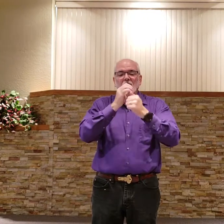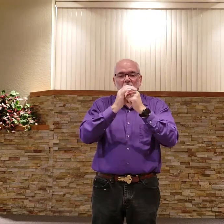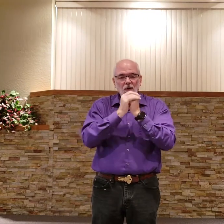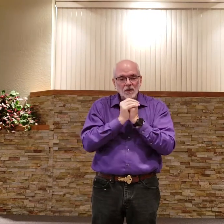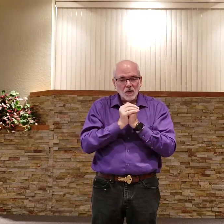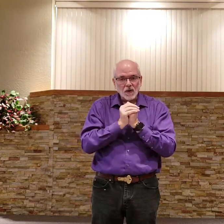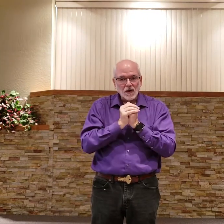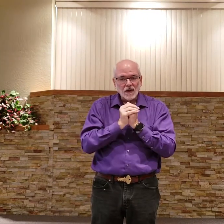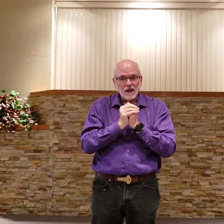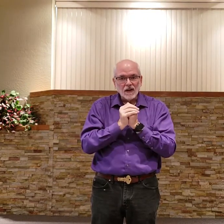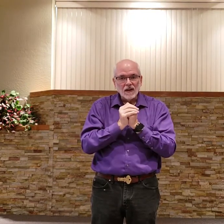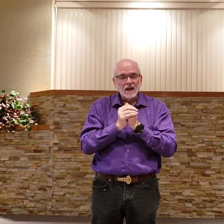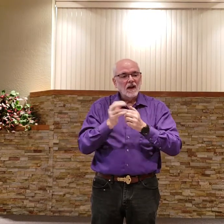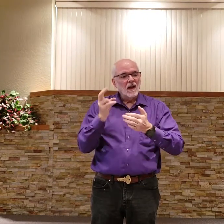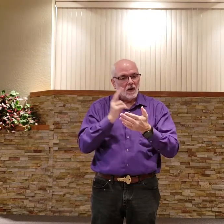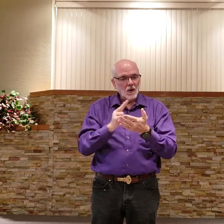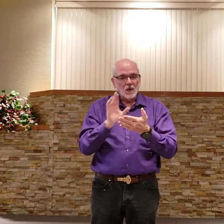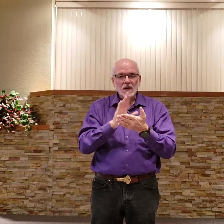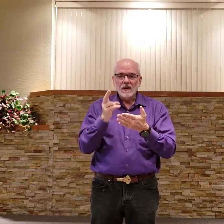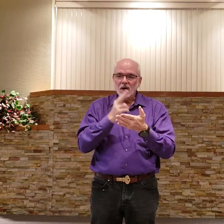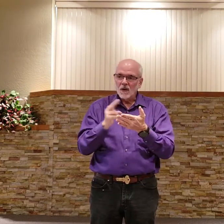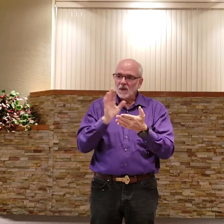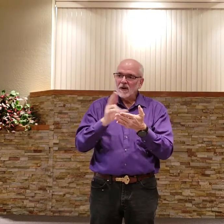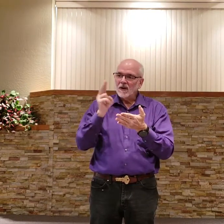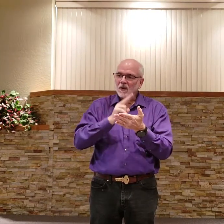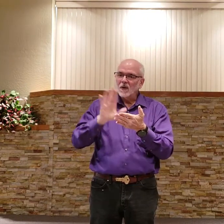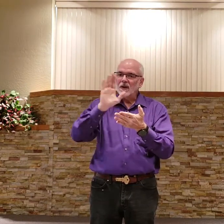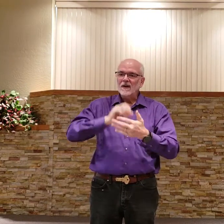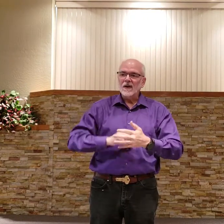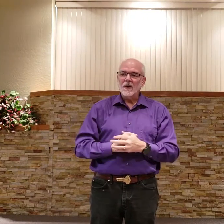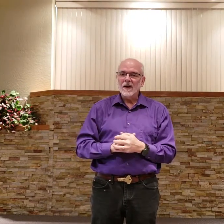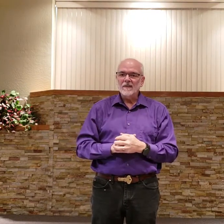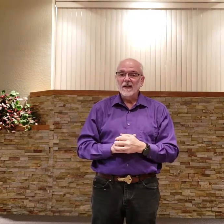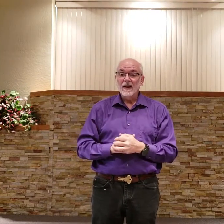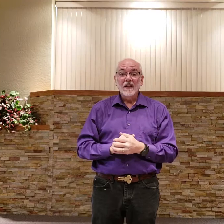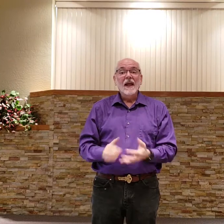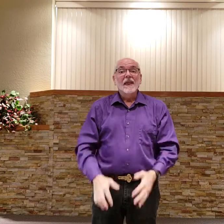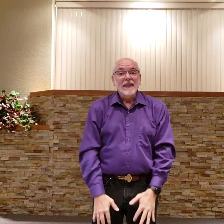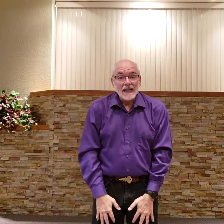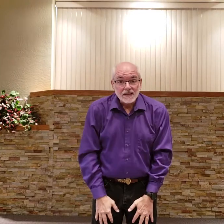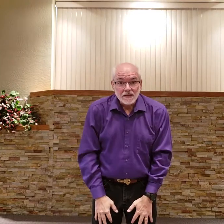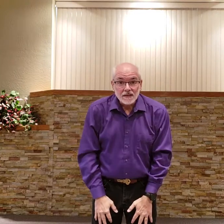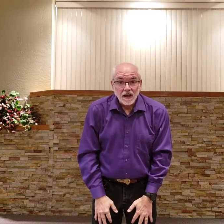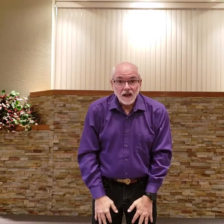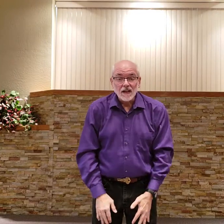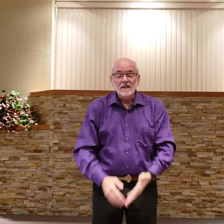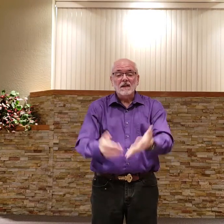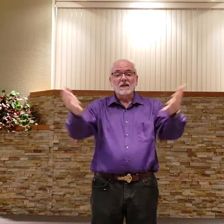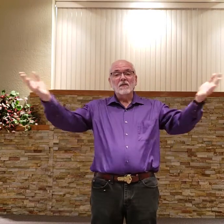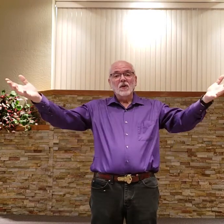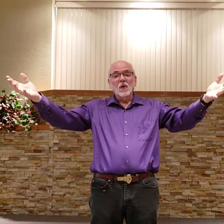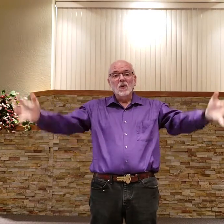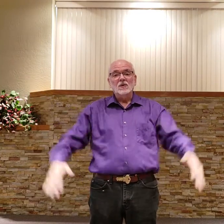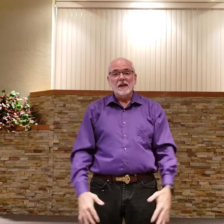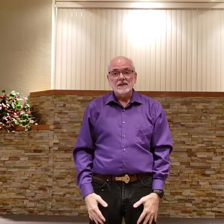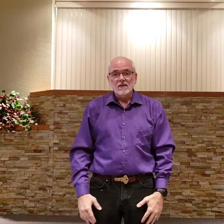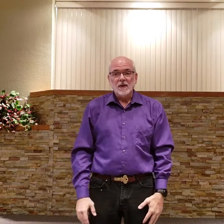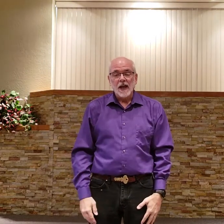or adored, holy, holy, holy. All right? That's the signs. That's the